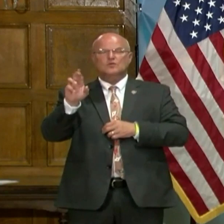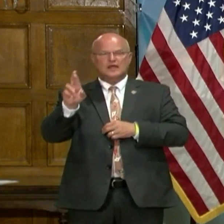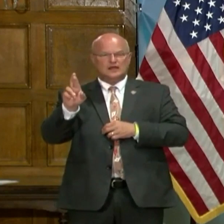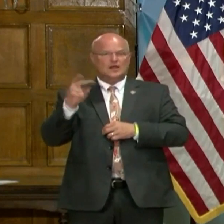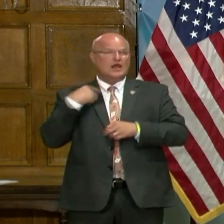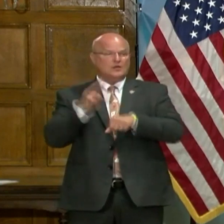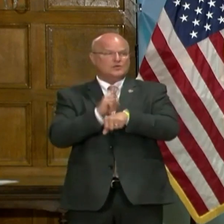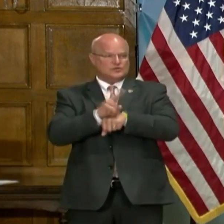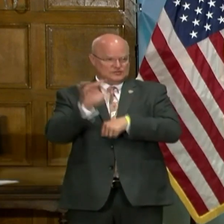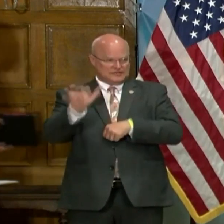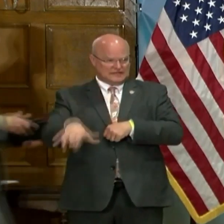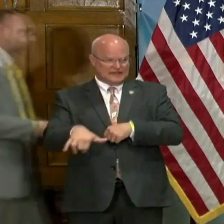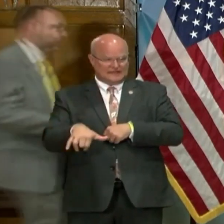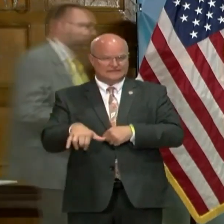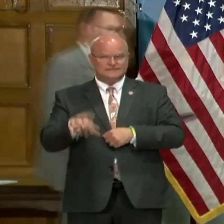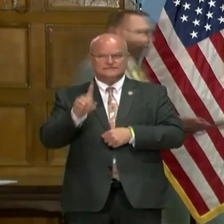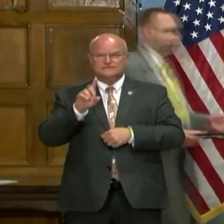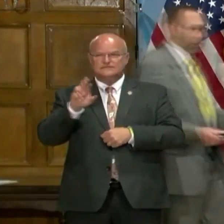Dr. Smith?